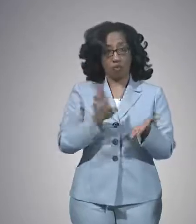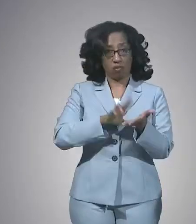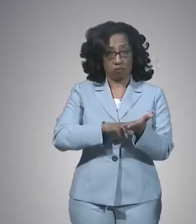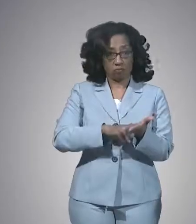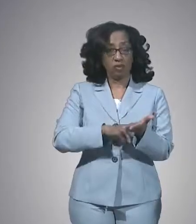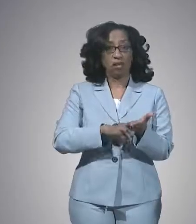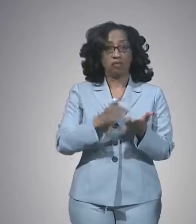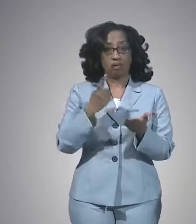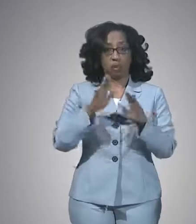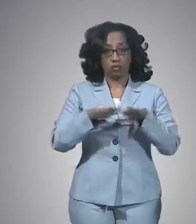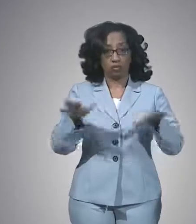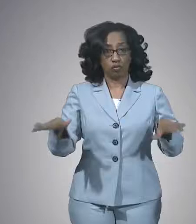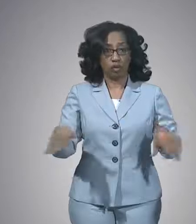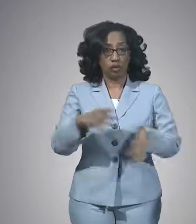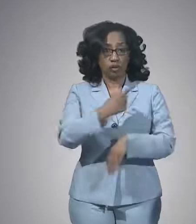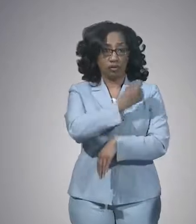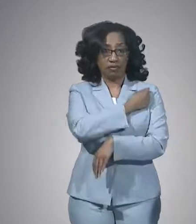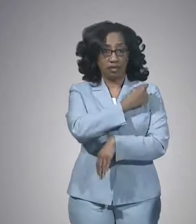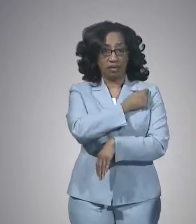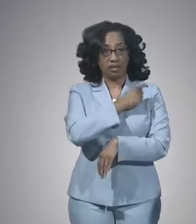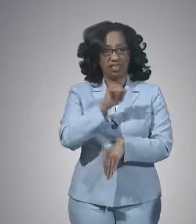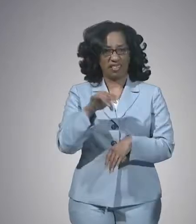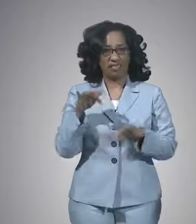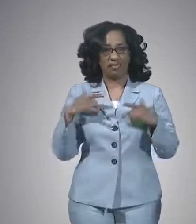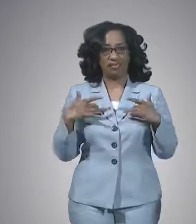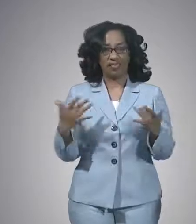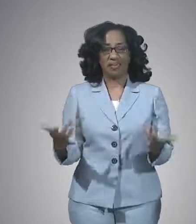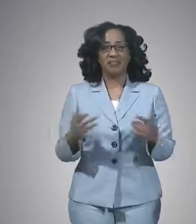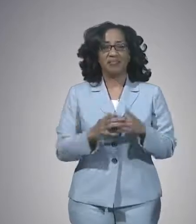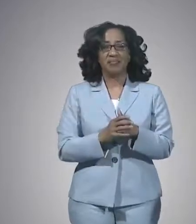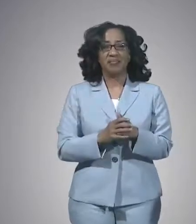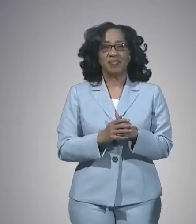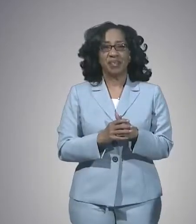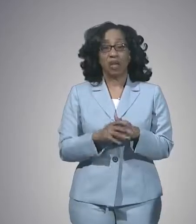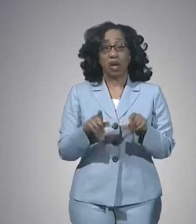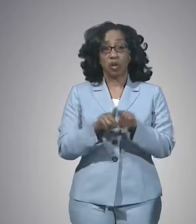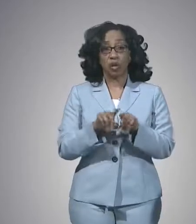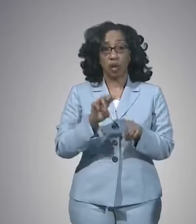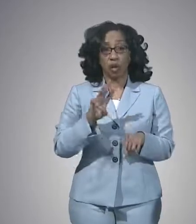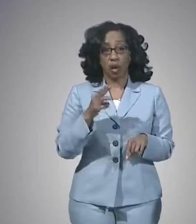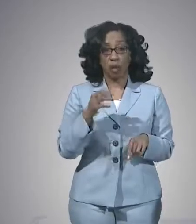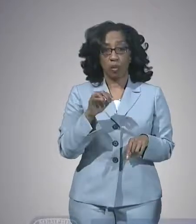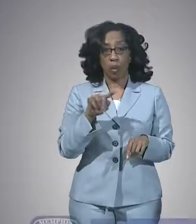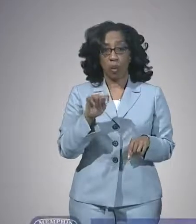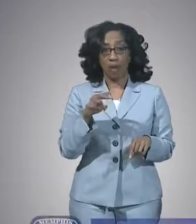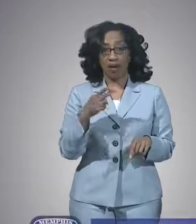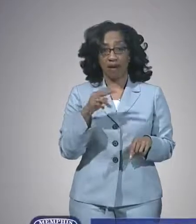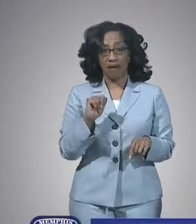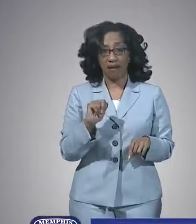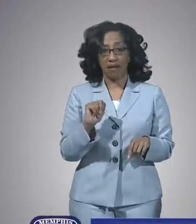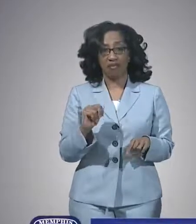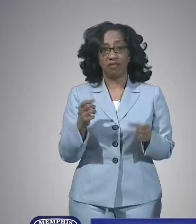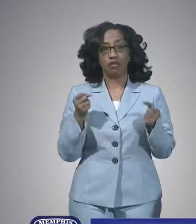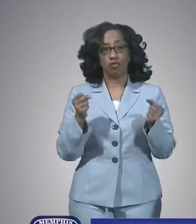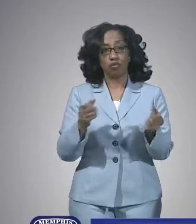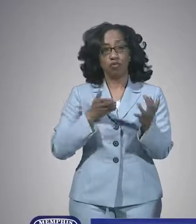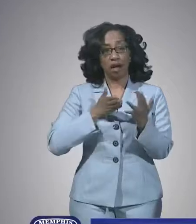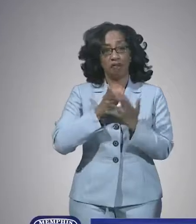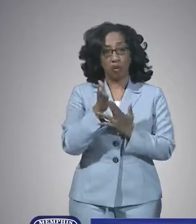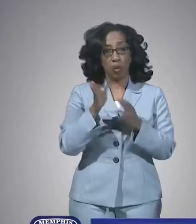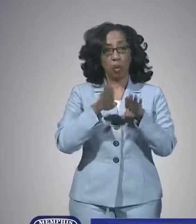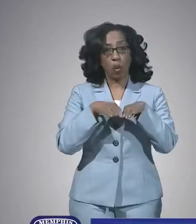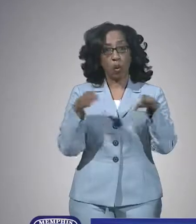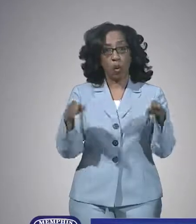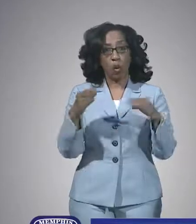have their children vaccinated at this event. And the Whitehaven drive-through vaccination site is also open this